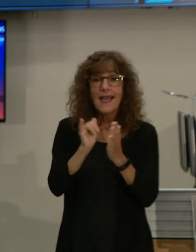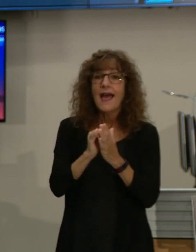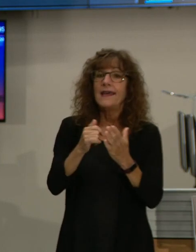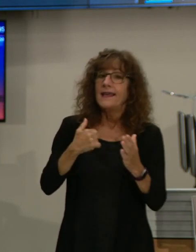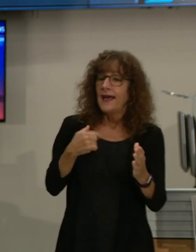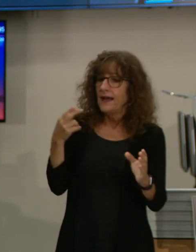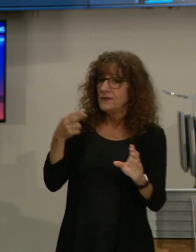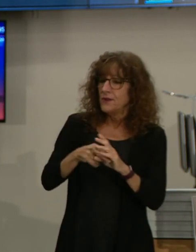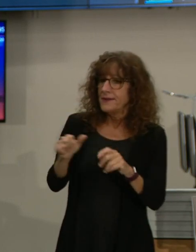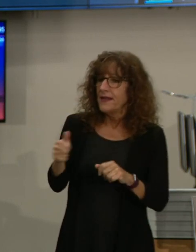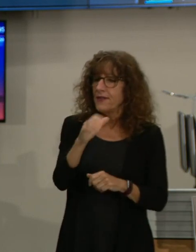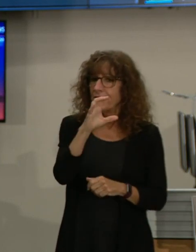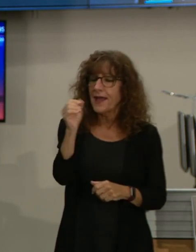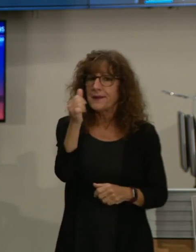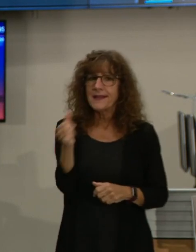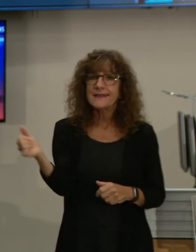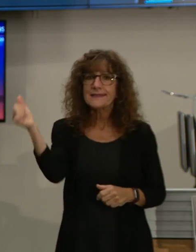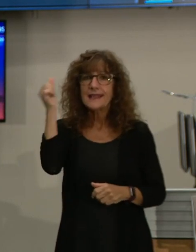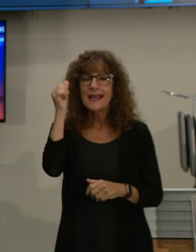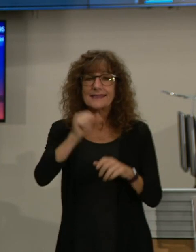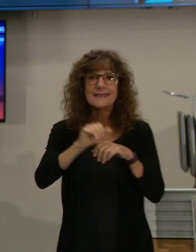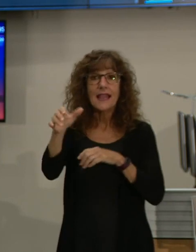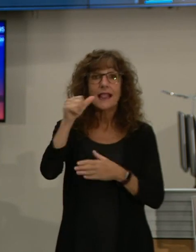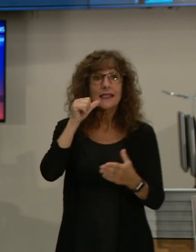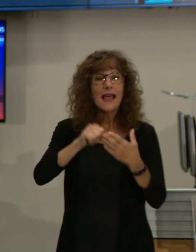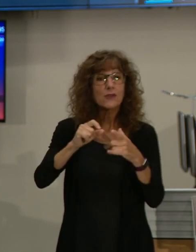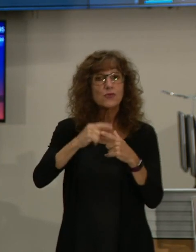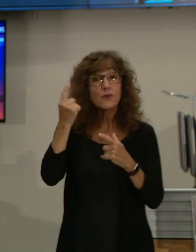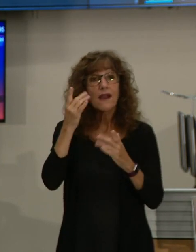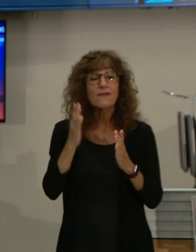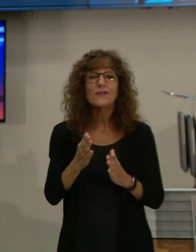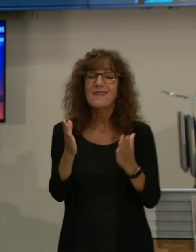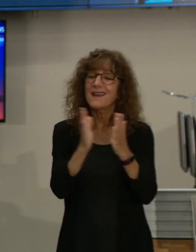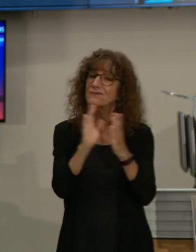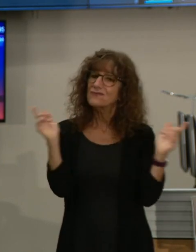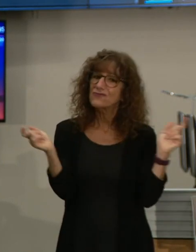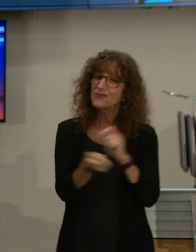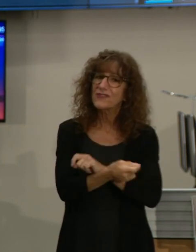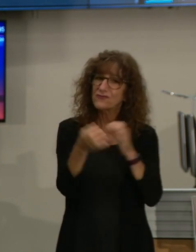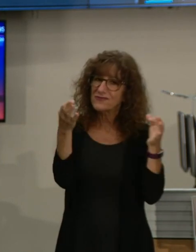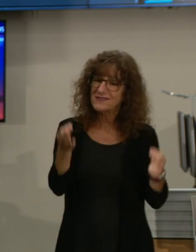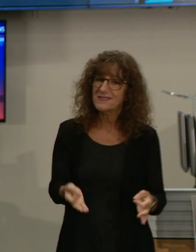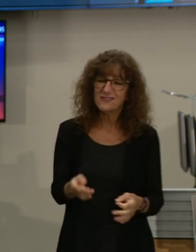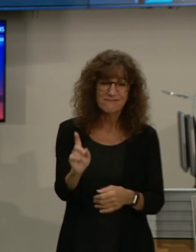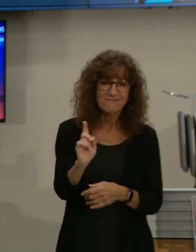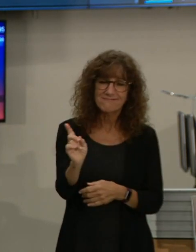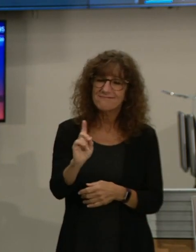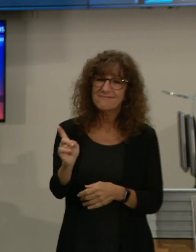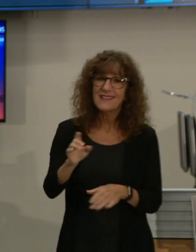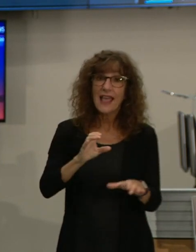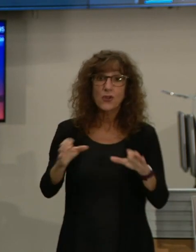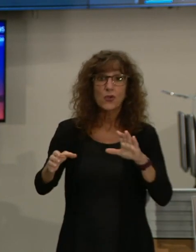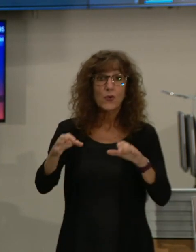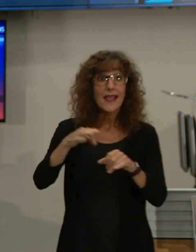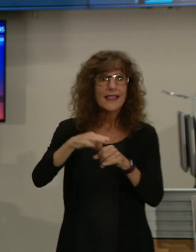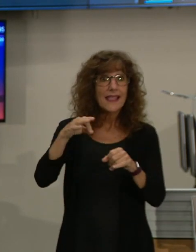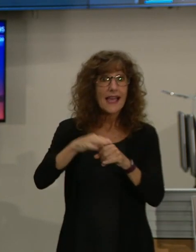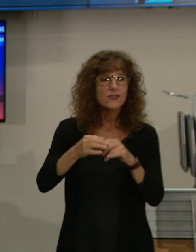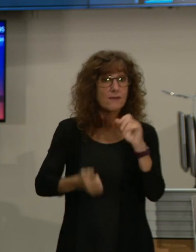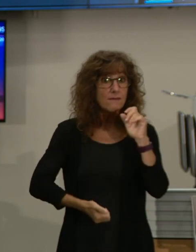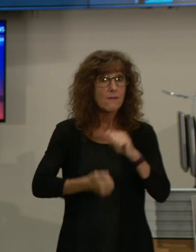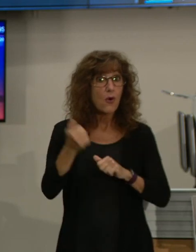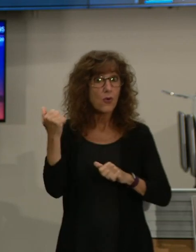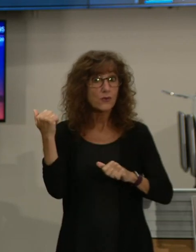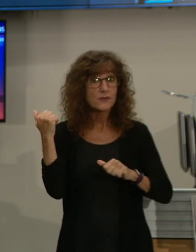joined with other county executives in sending a letter to the governor to ask him to reverse his decision and conduct the election primarily